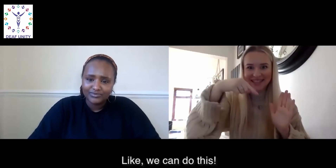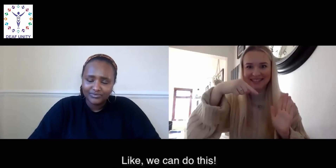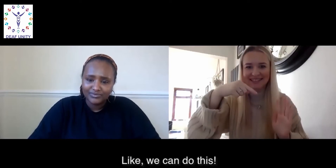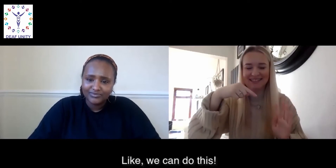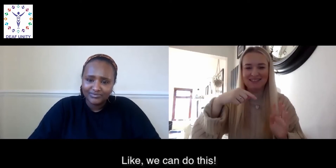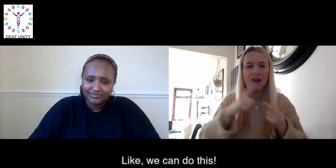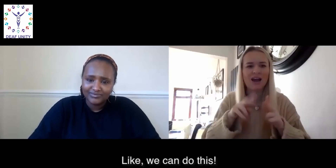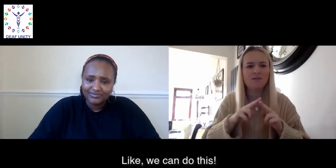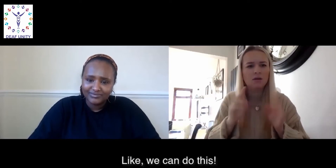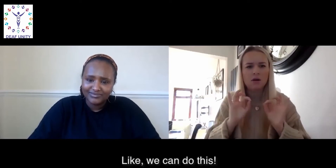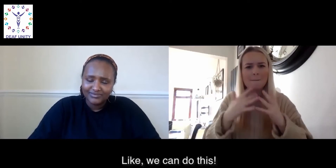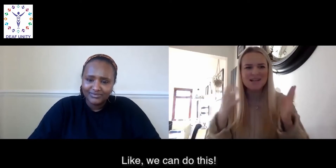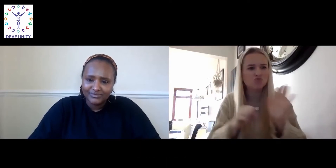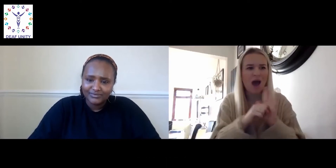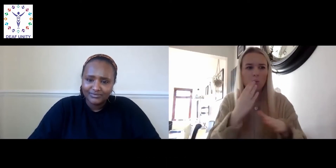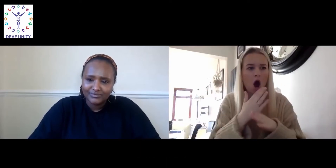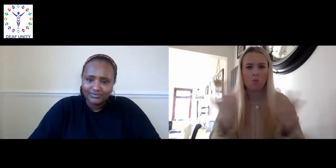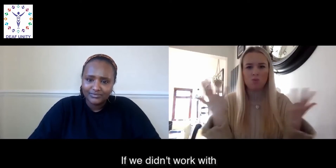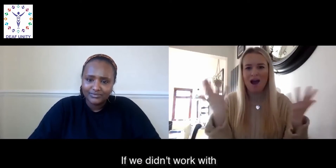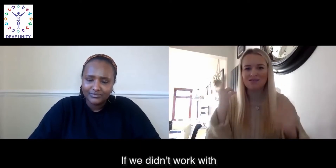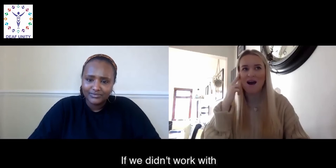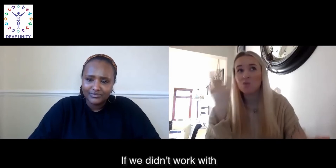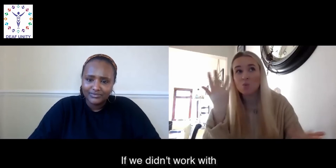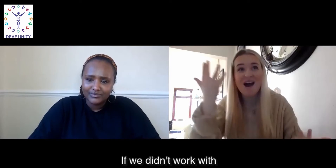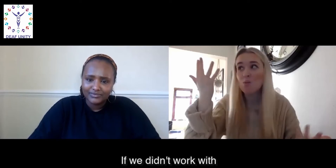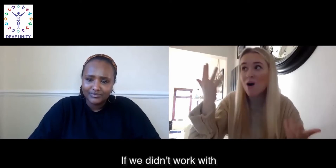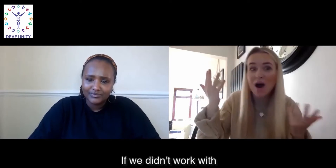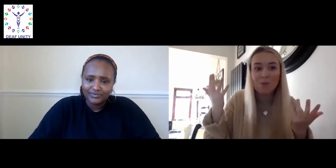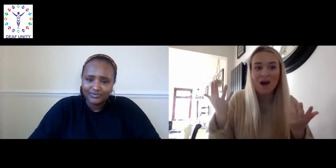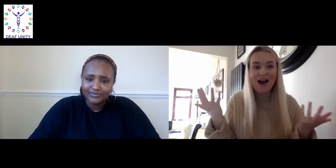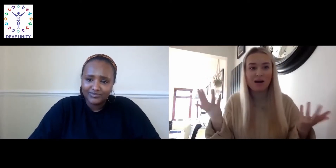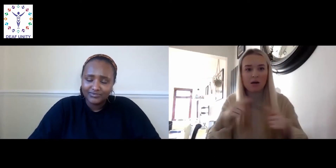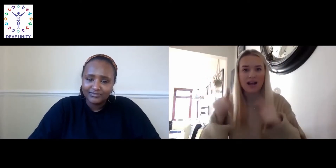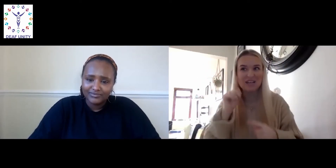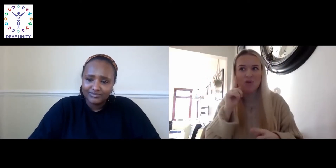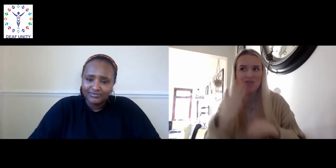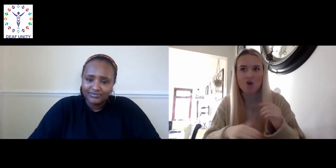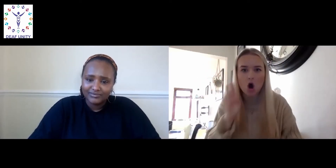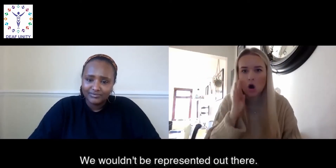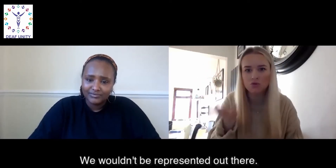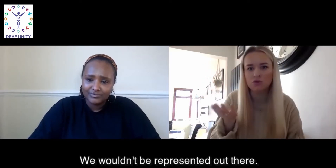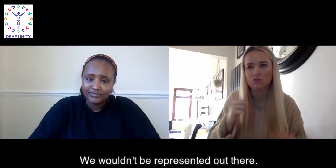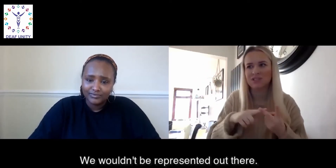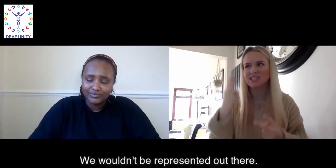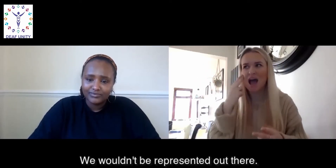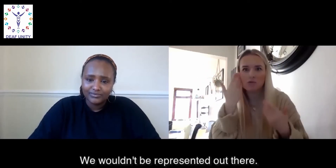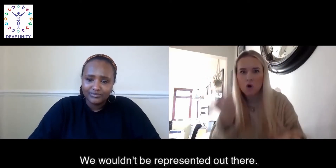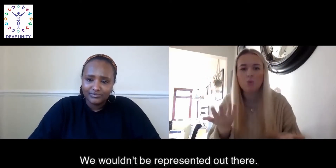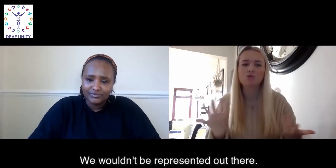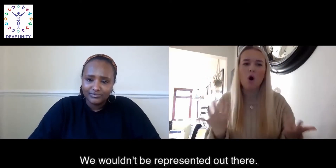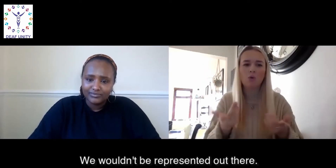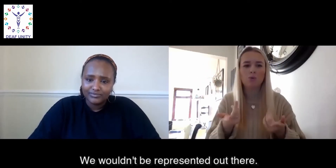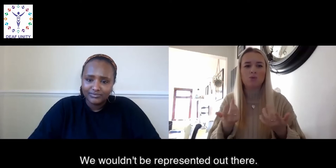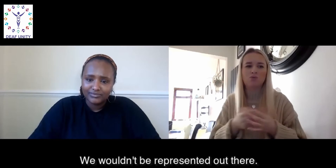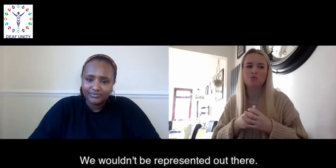do this. It's deaf representation. If we didn't work with different brands, there wouldn't be any deaf awareness. We wouldn't be